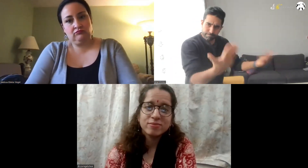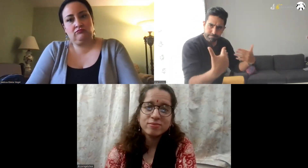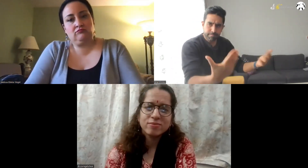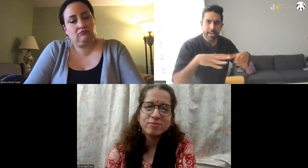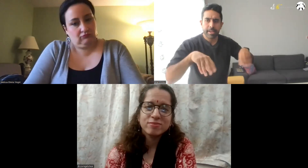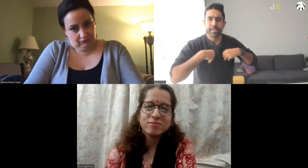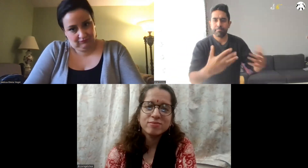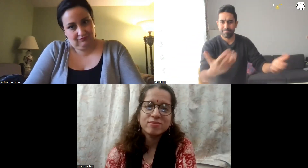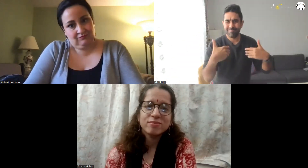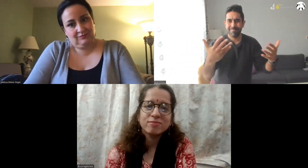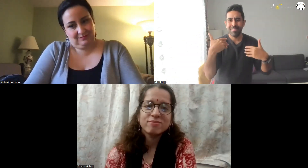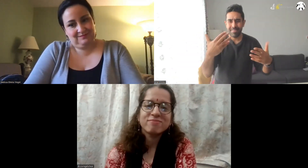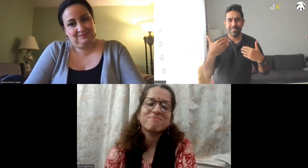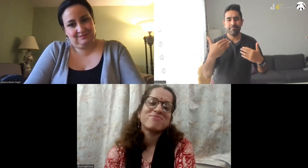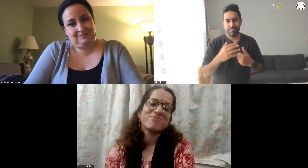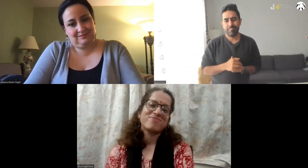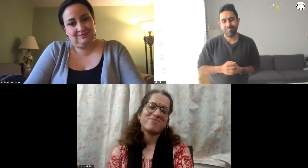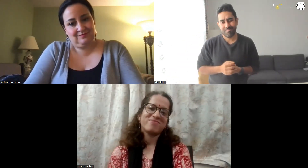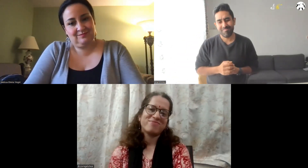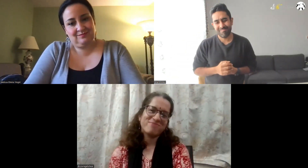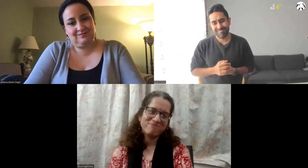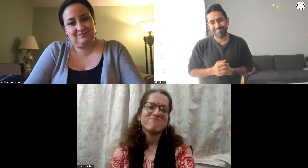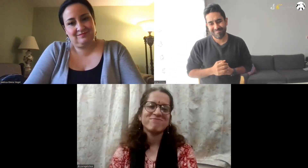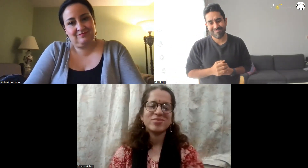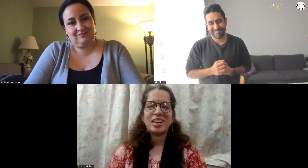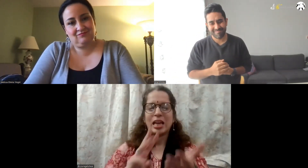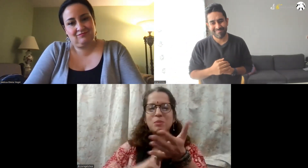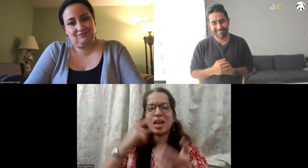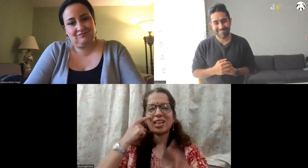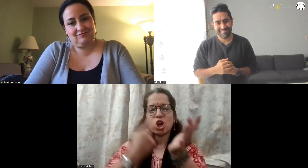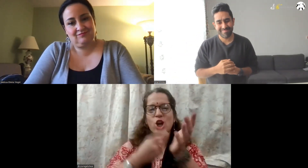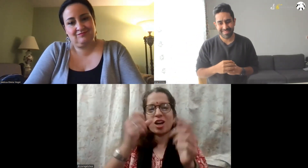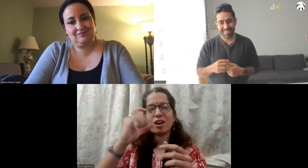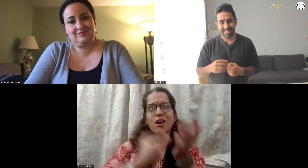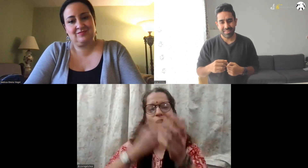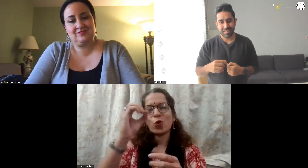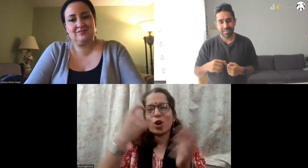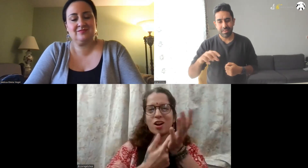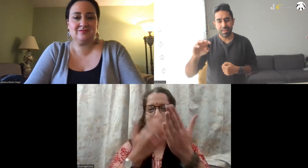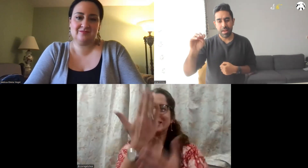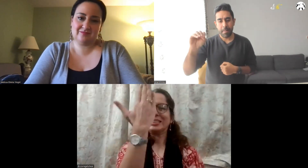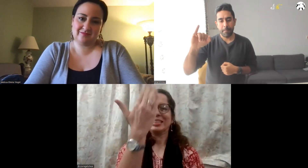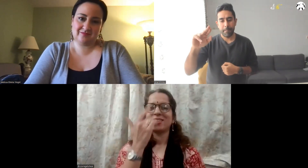still, want people to accept how they look, accept the skin they are in.